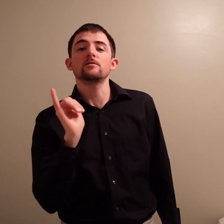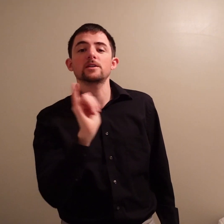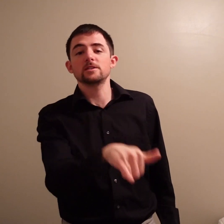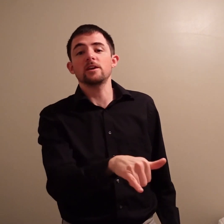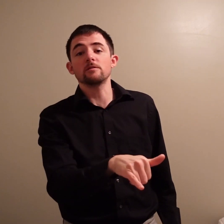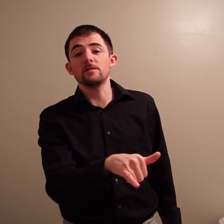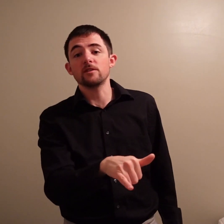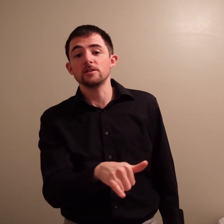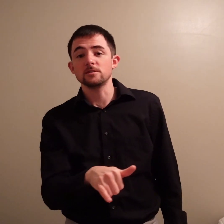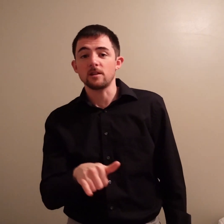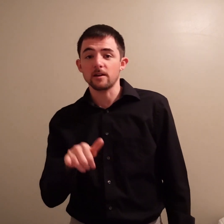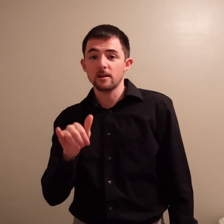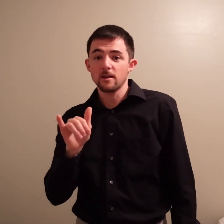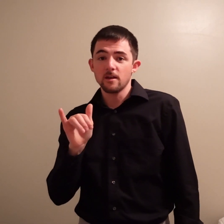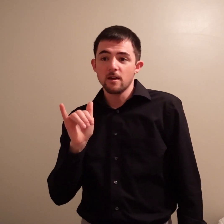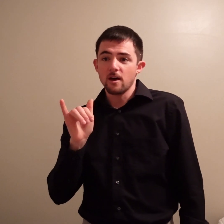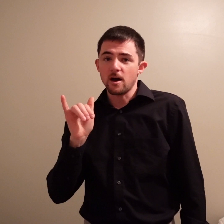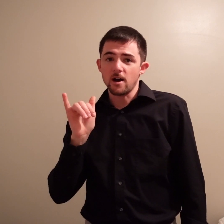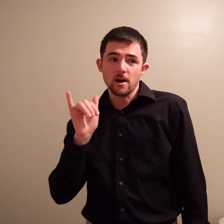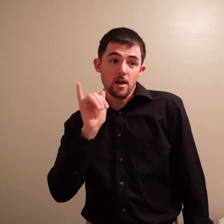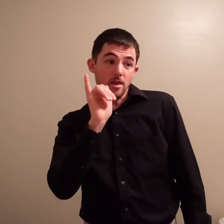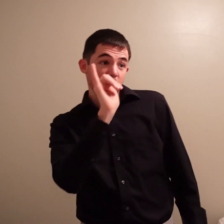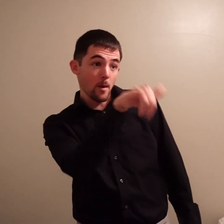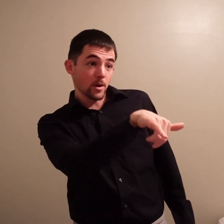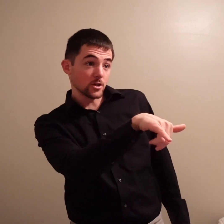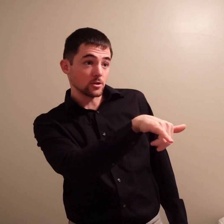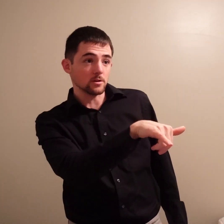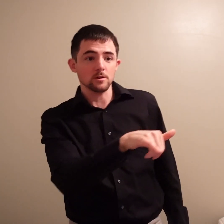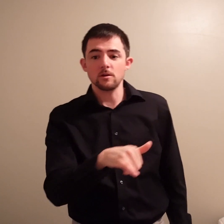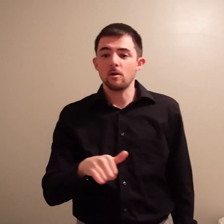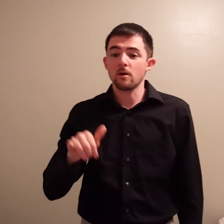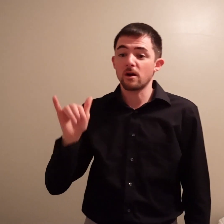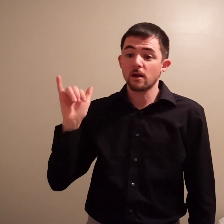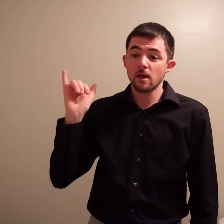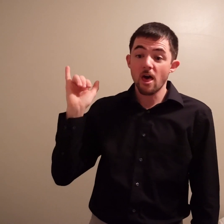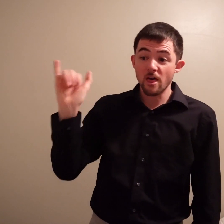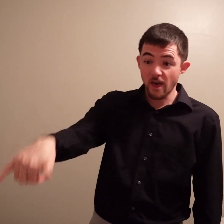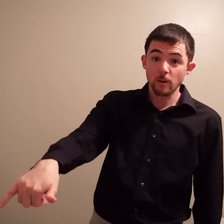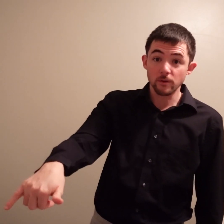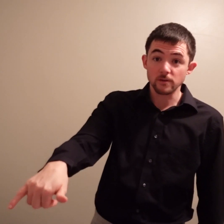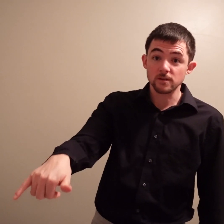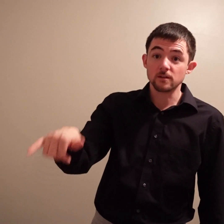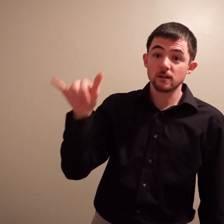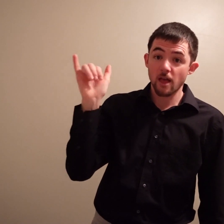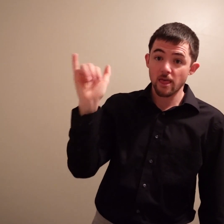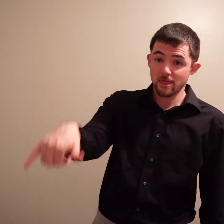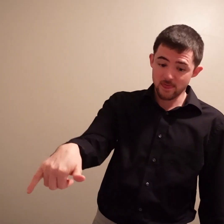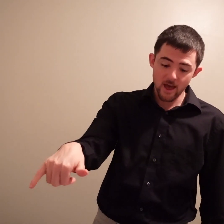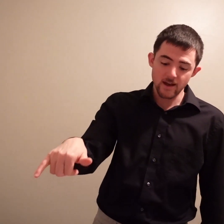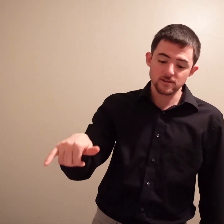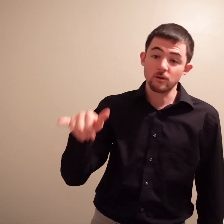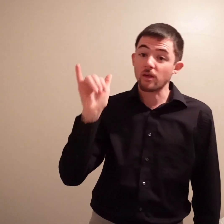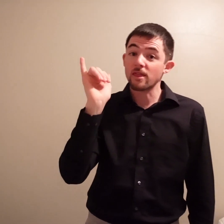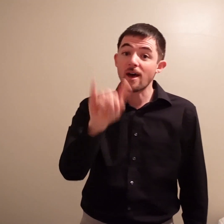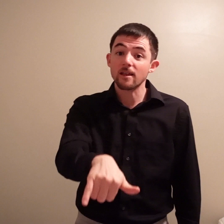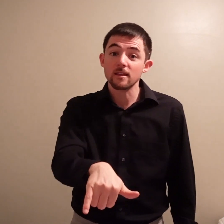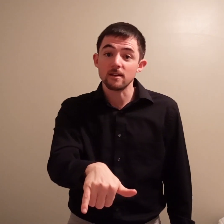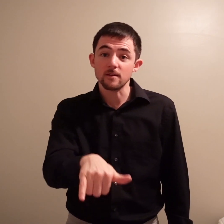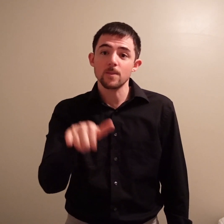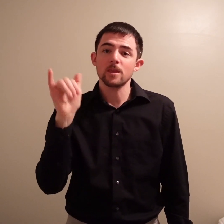direction that you're referring to, like that picture or that person, that or that thing. You